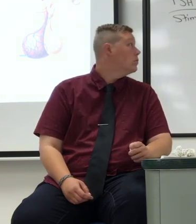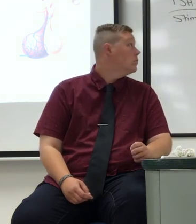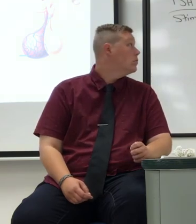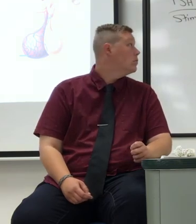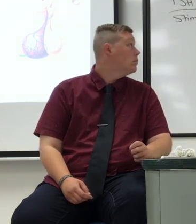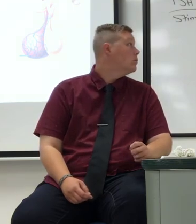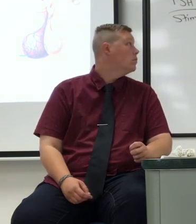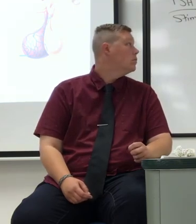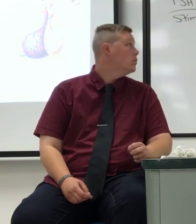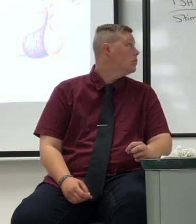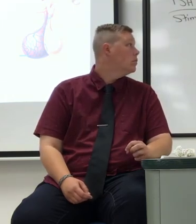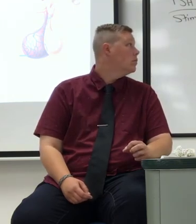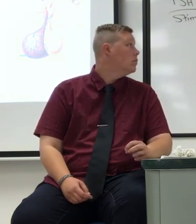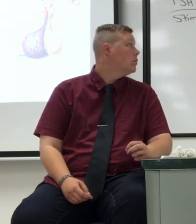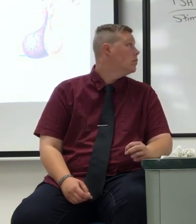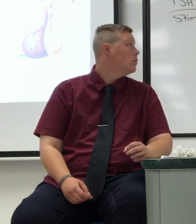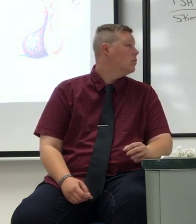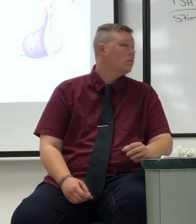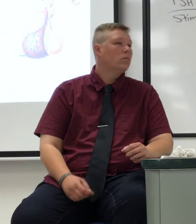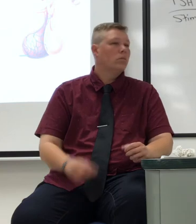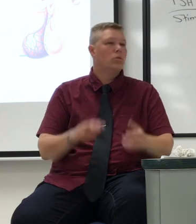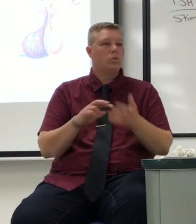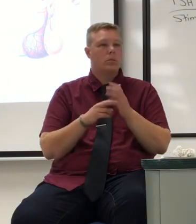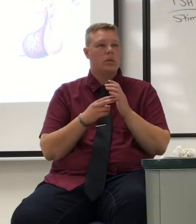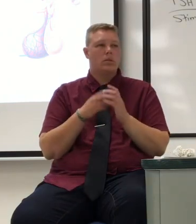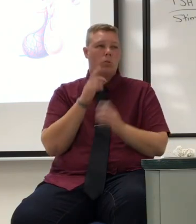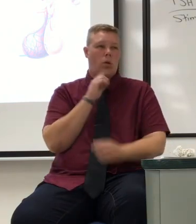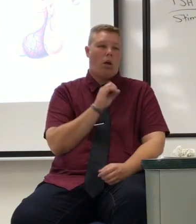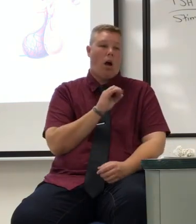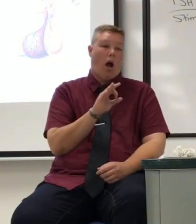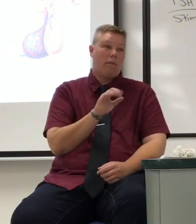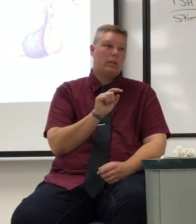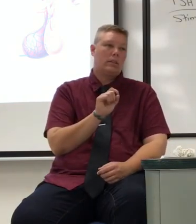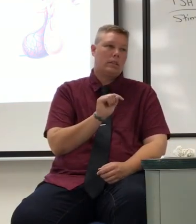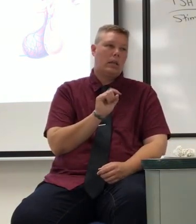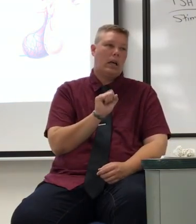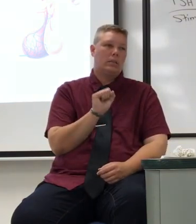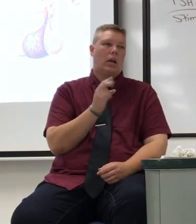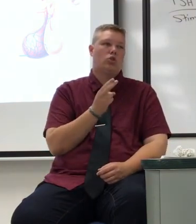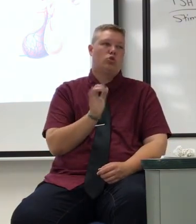TRH, and in turn you turn off the TSH.